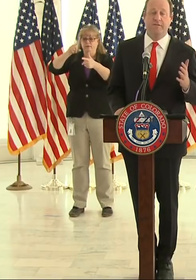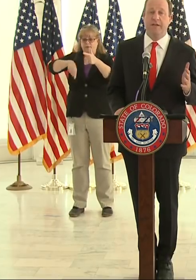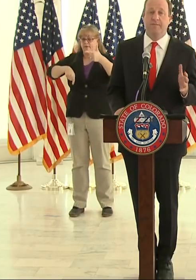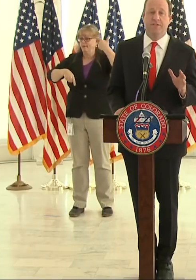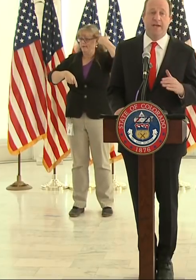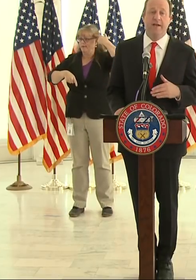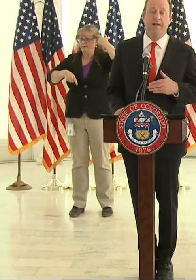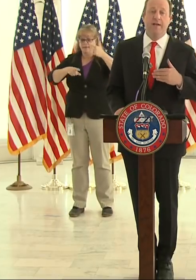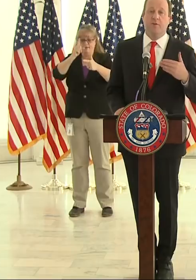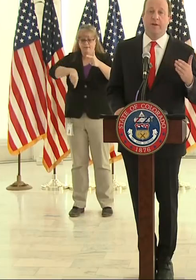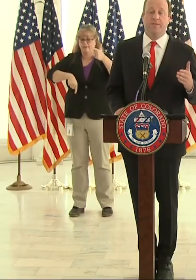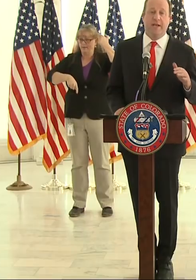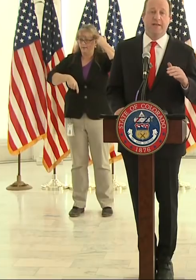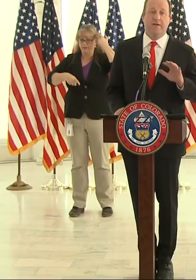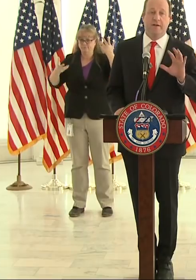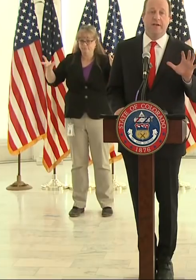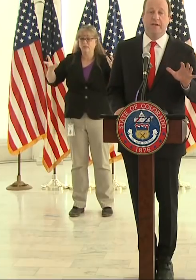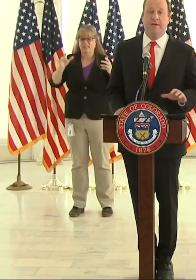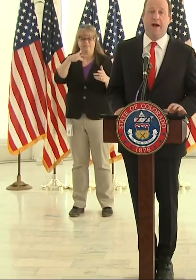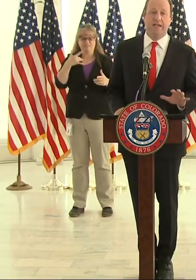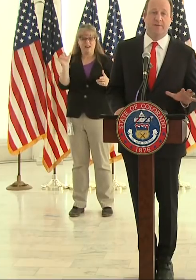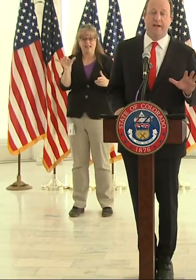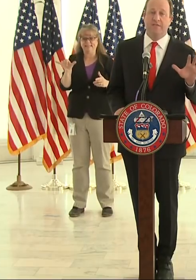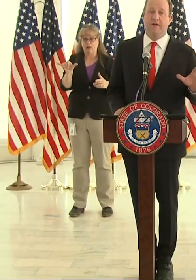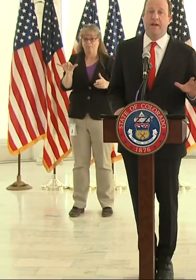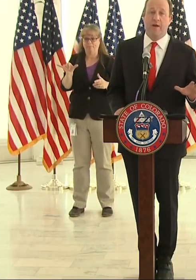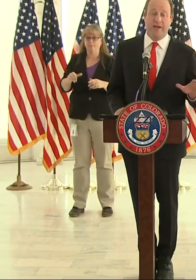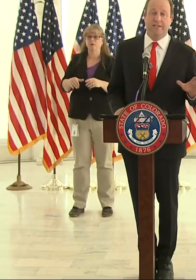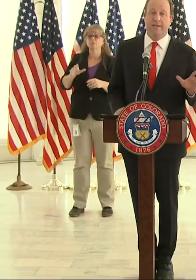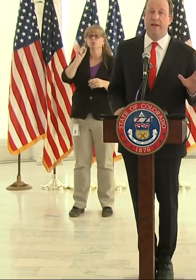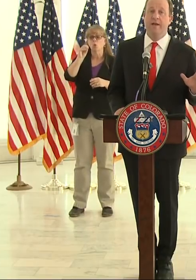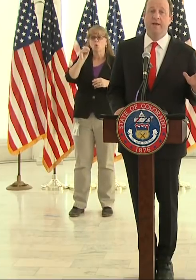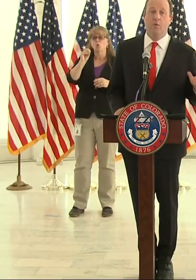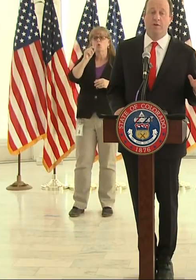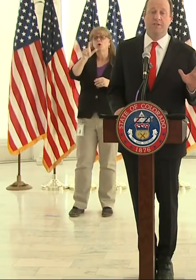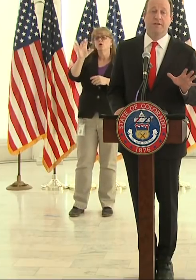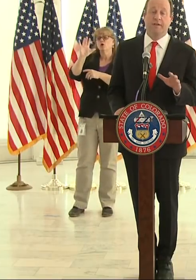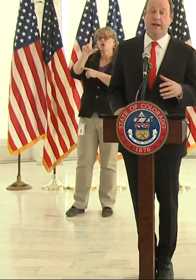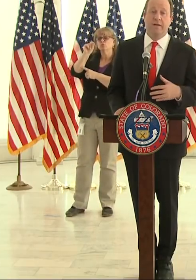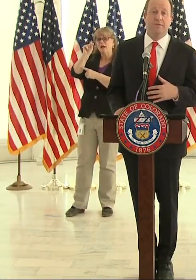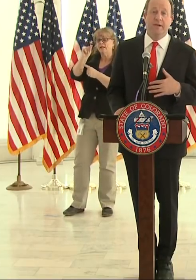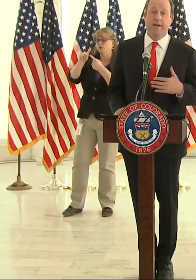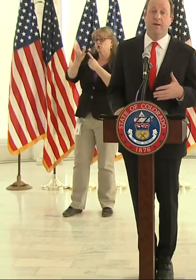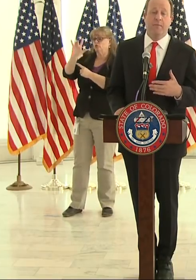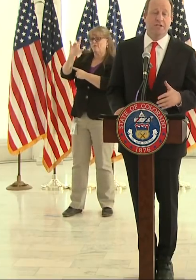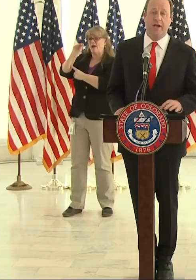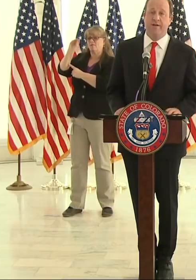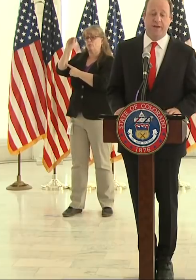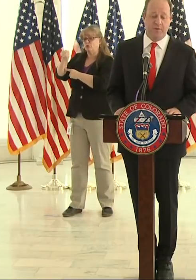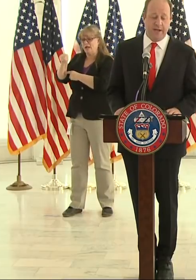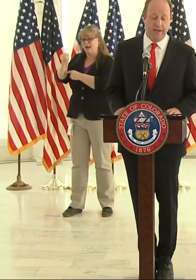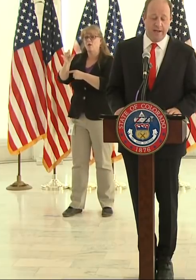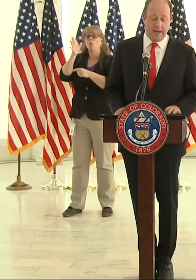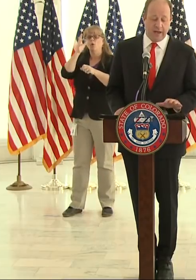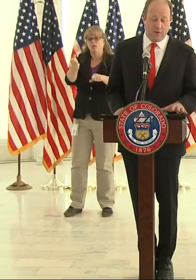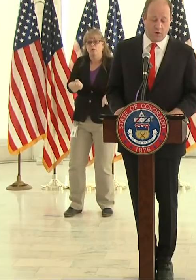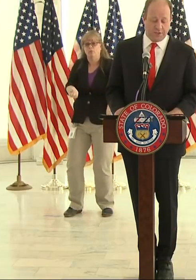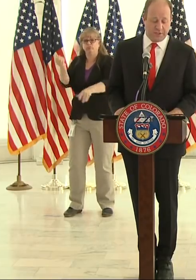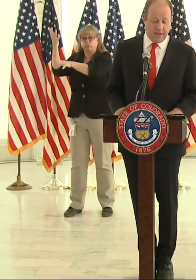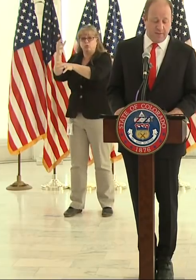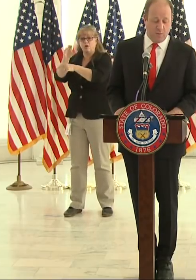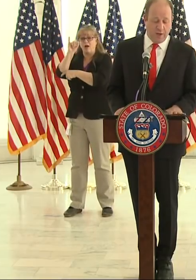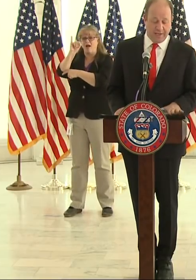25%, 15%, 20% that are going to need to be hospitalized, very high rates, and then worse clinical outcomes, meaning a much higher death rate. And